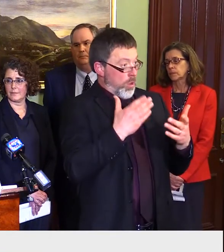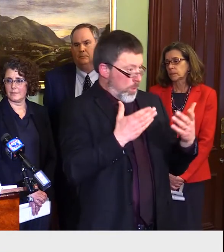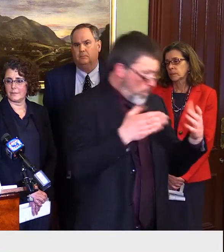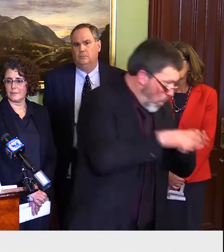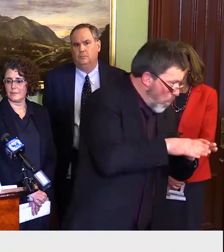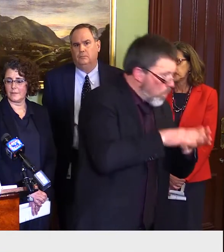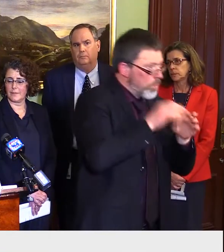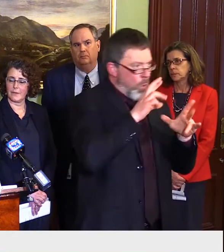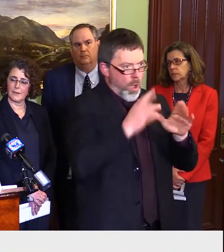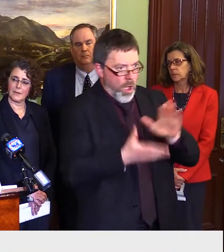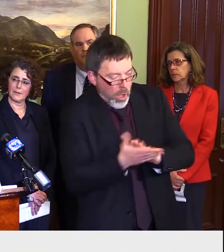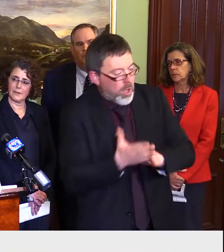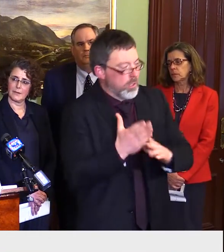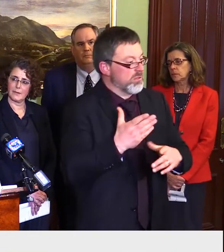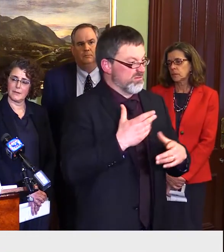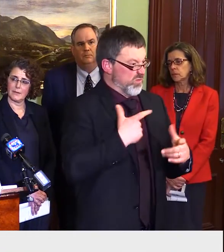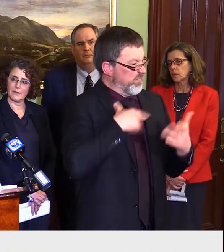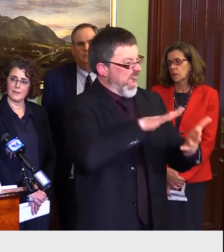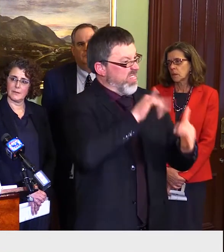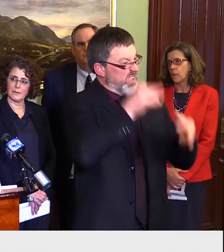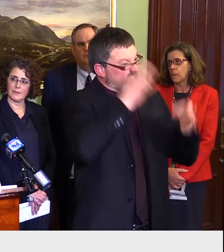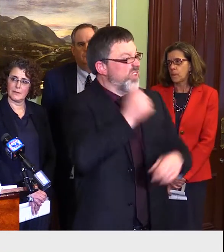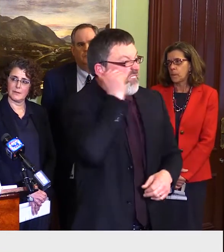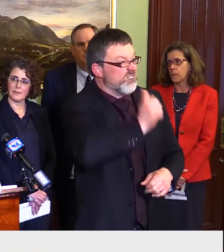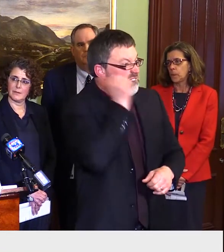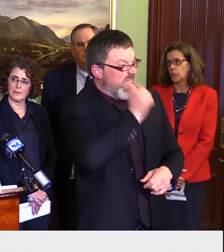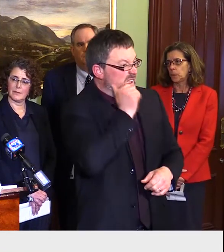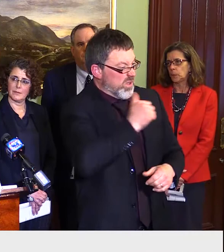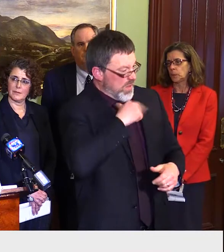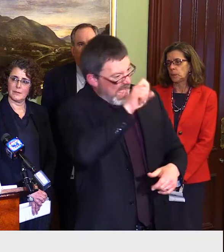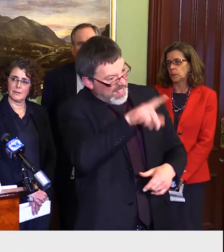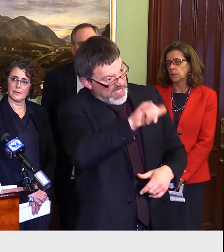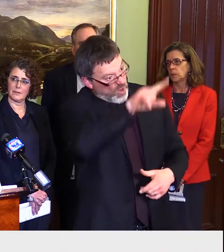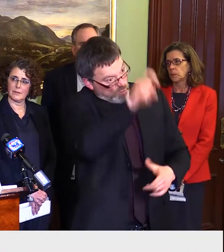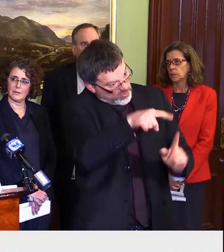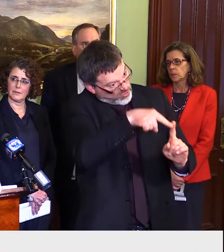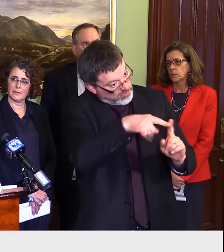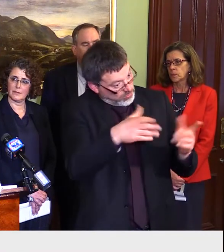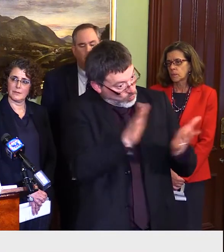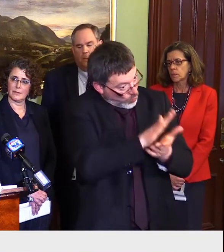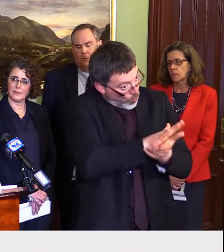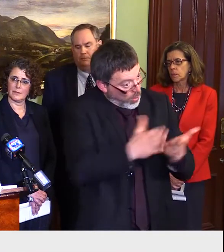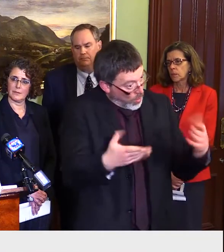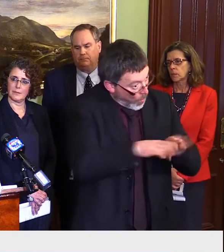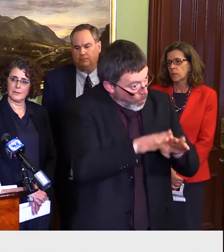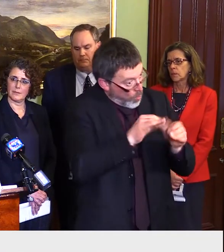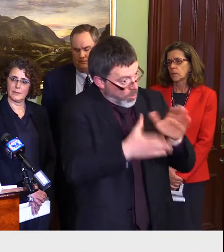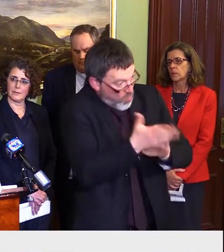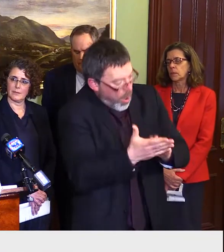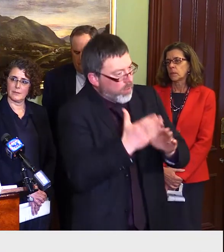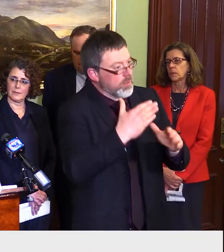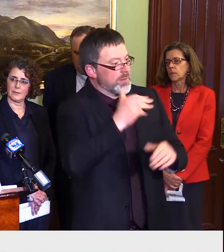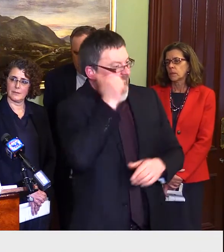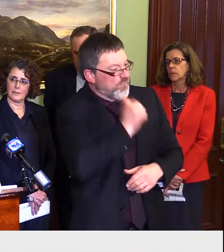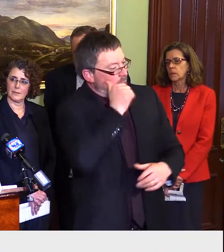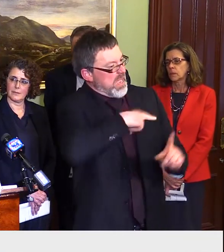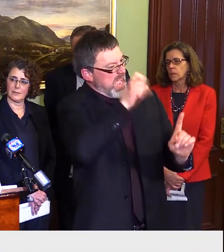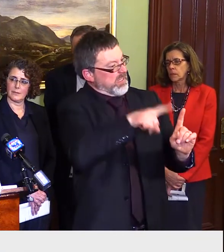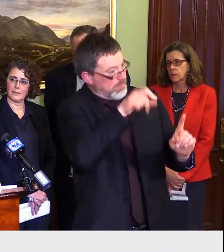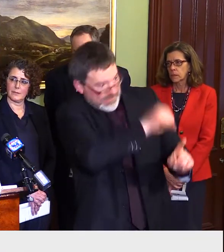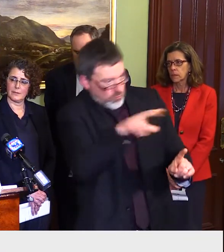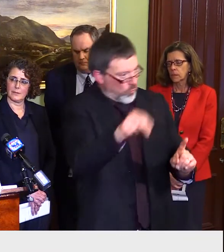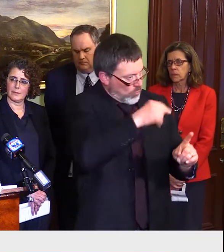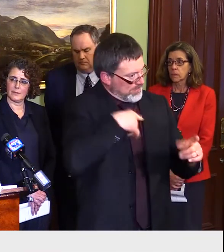And we have to consider the kids themselves and where they're going. Not everyone has a home to go to.